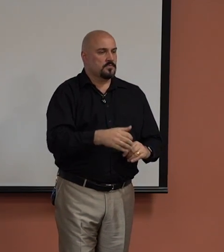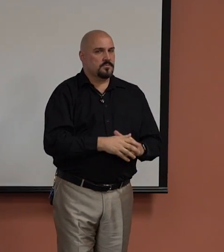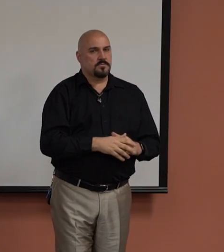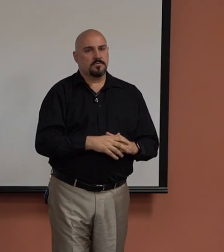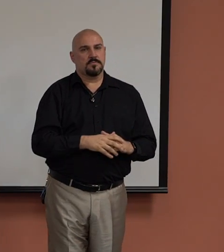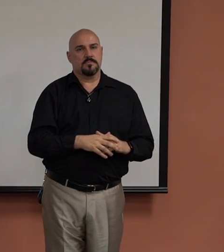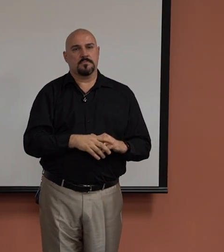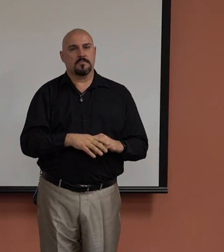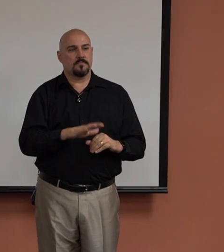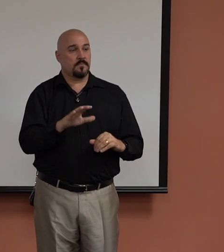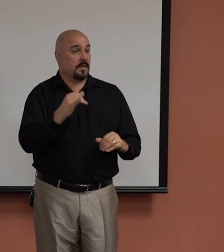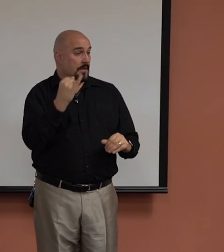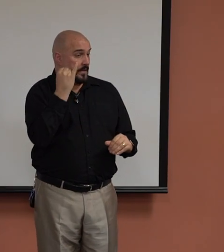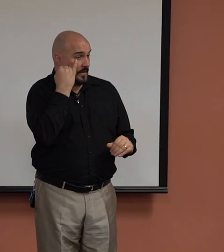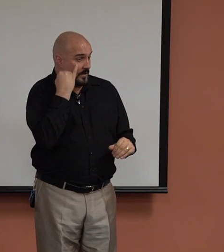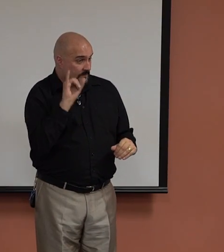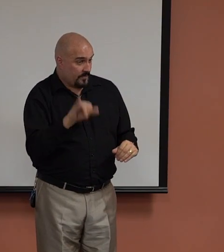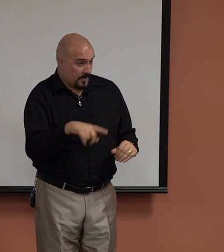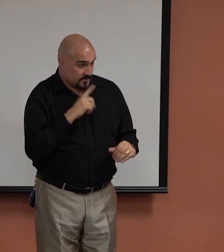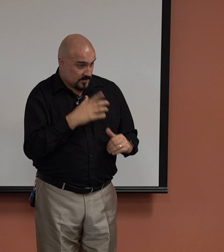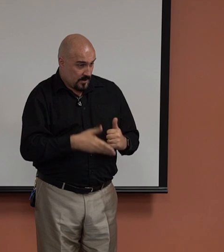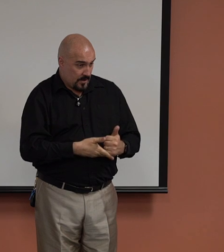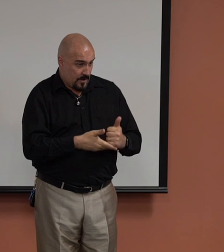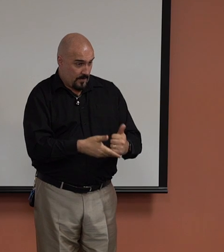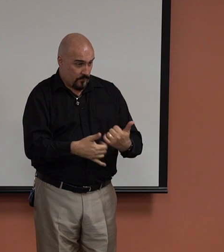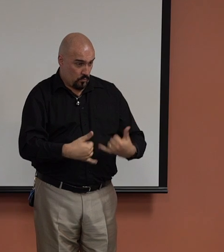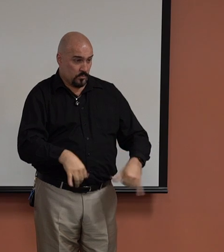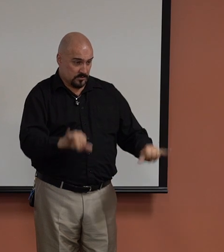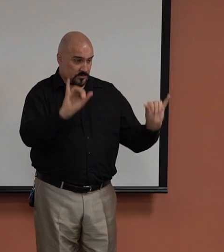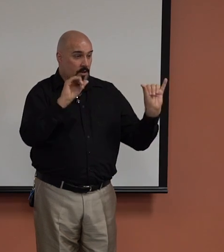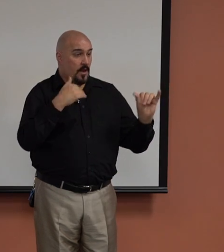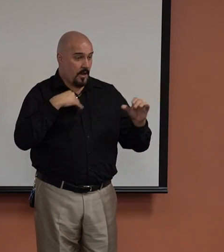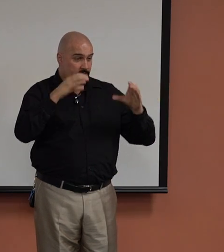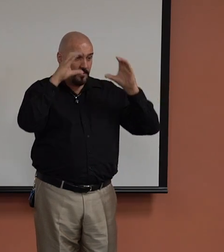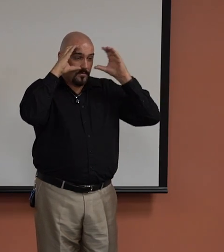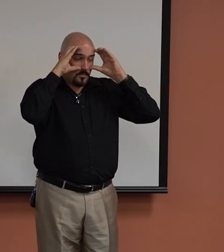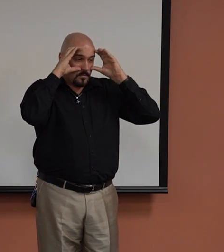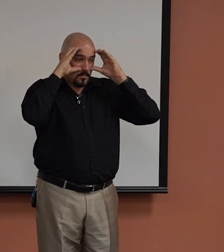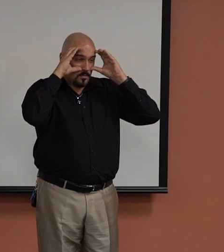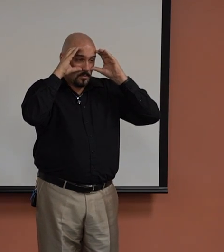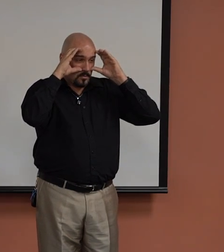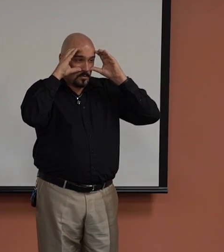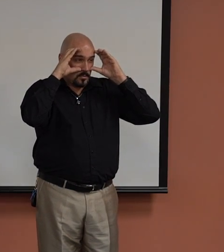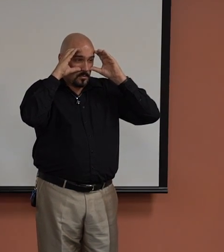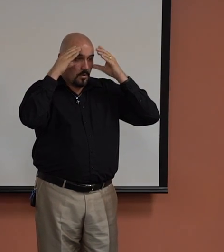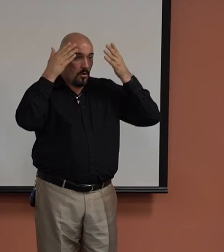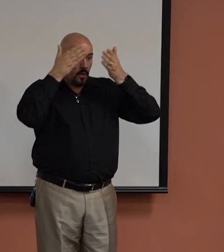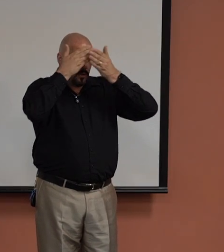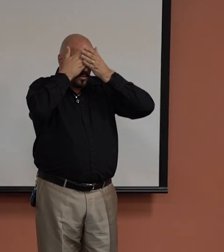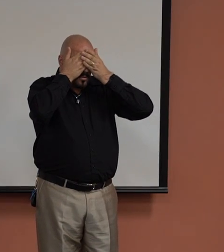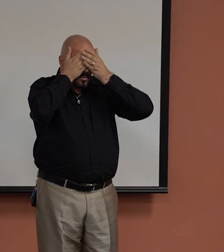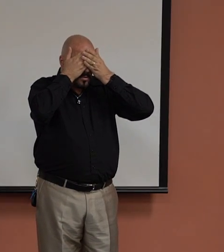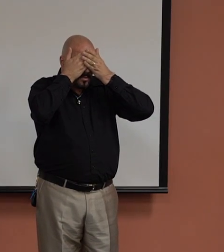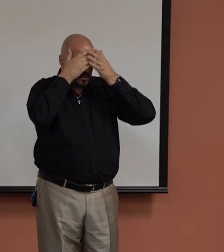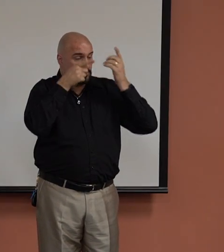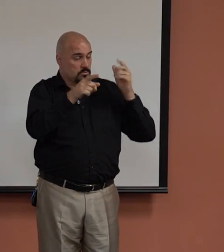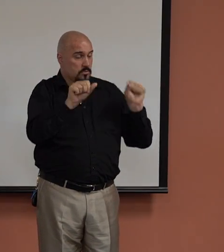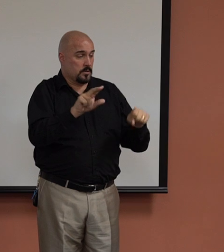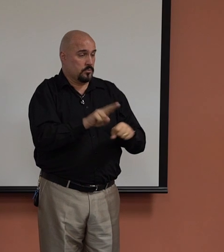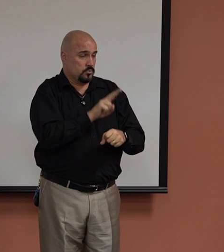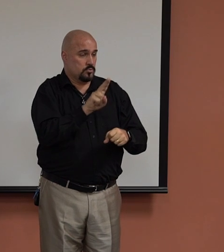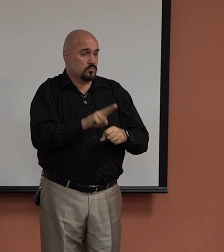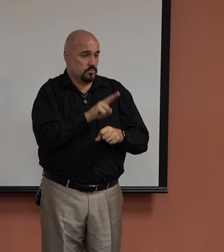And if it's helpful, we still have the simulators. So the person who's playing the part, we can get you set up